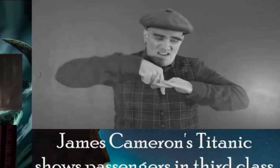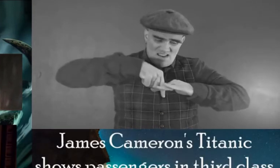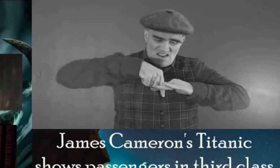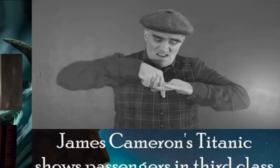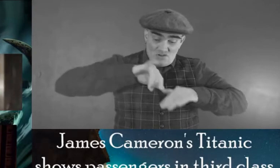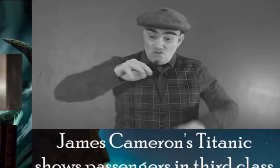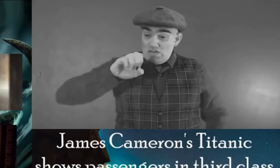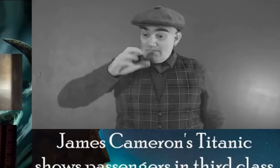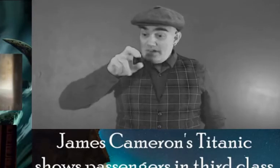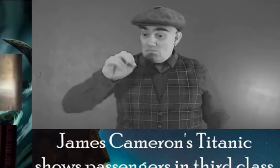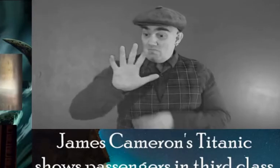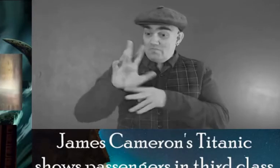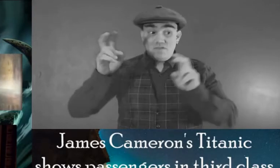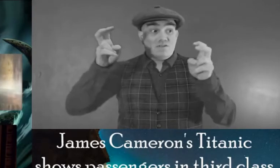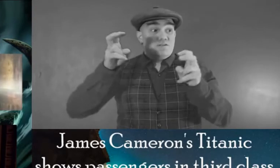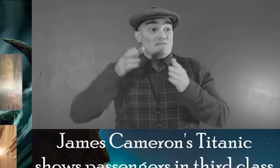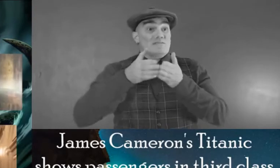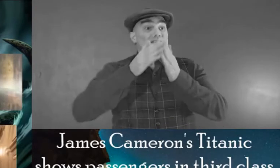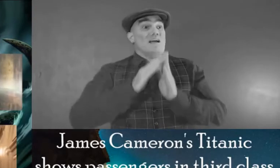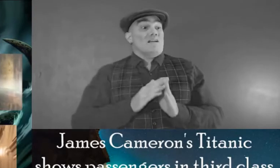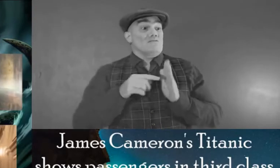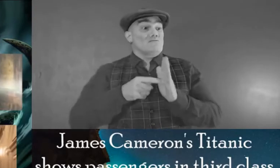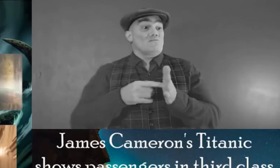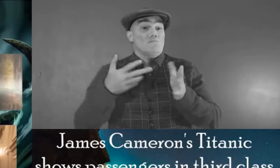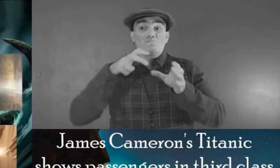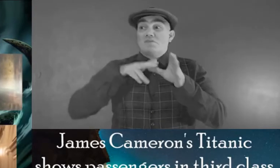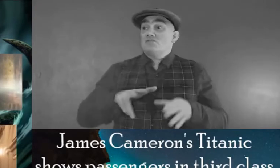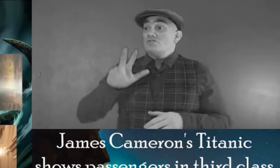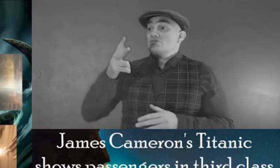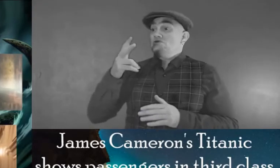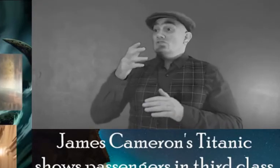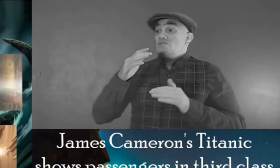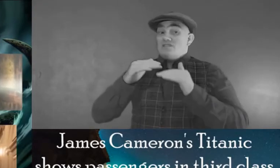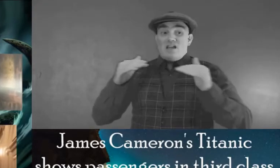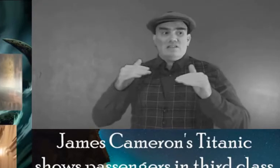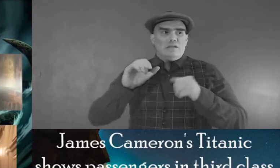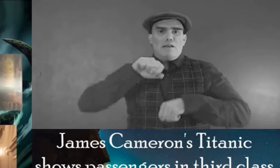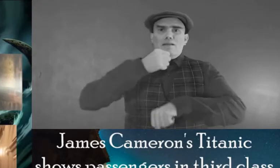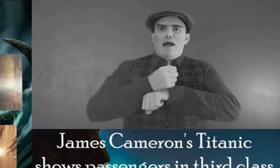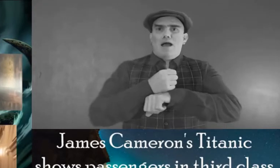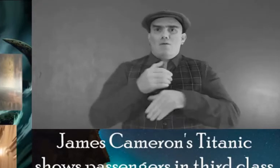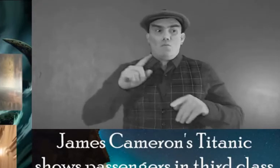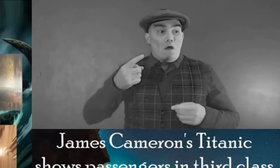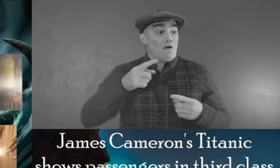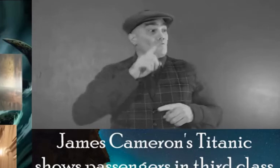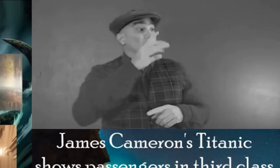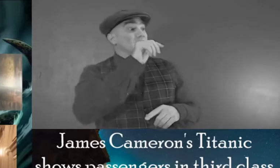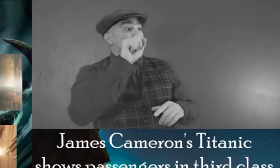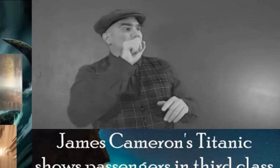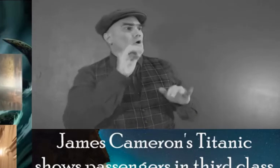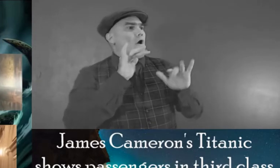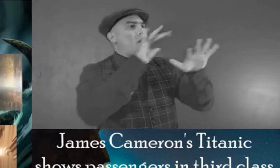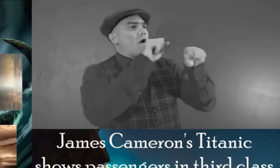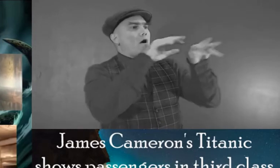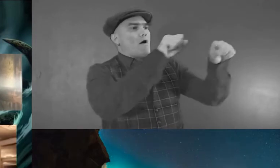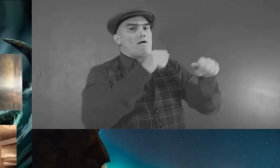James Cameron's Titanic shows passengers in third class locked below deck while the first class get the seats on the